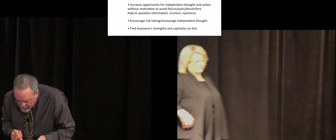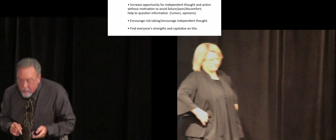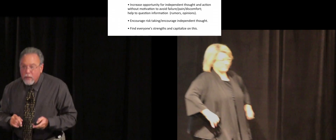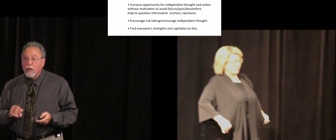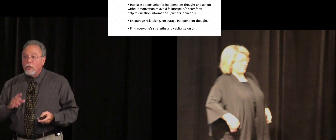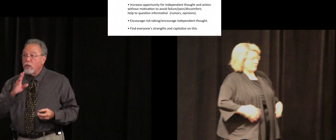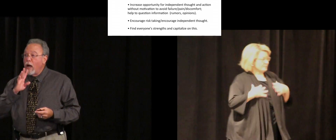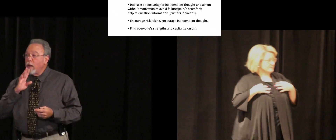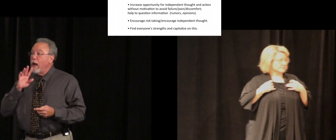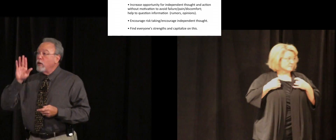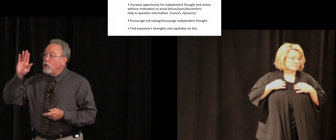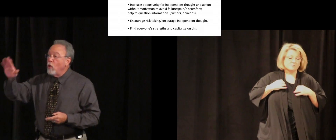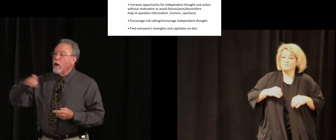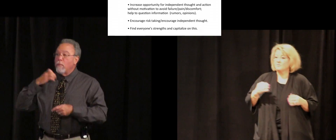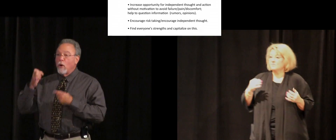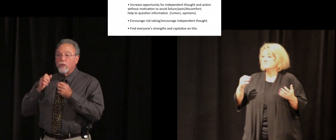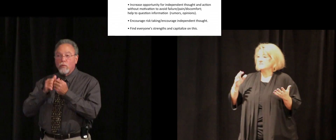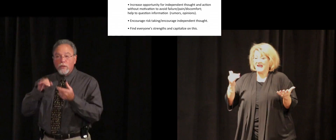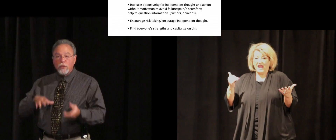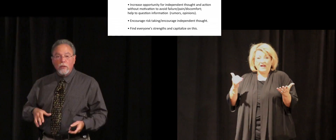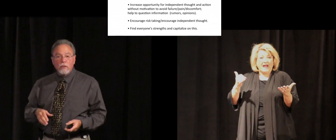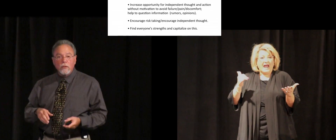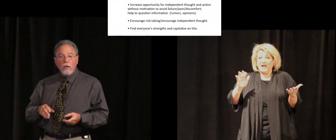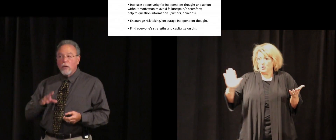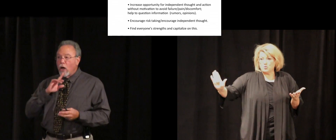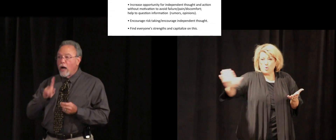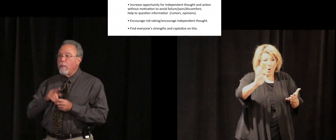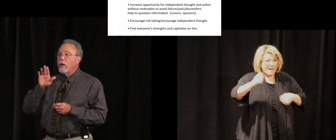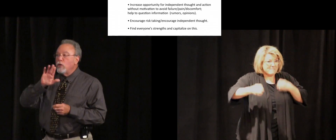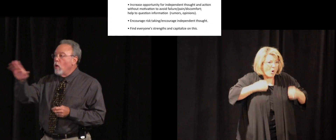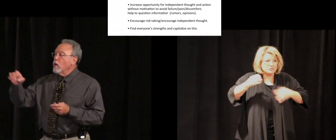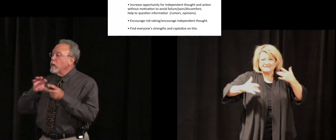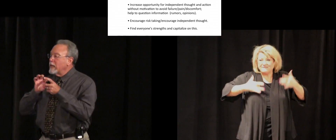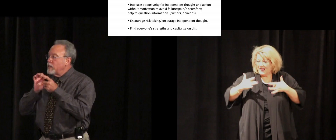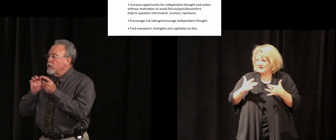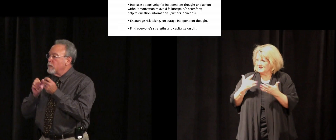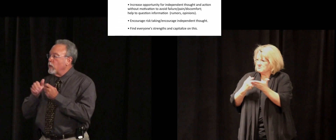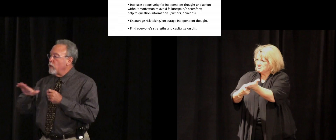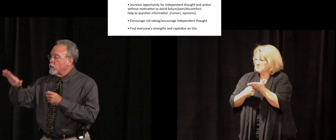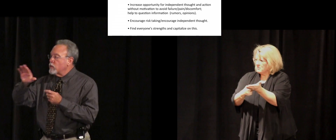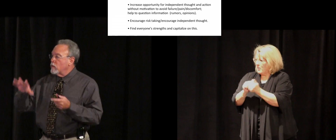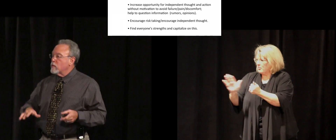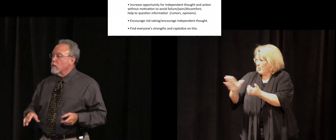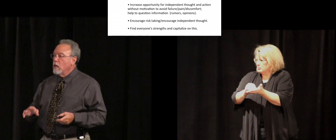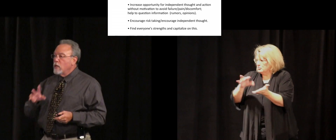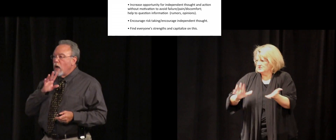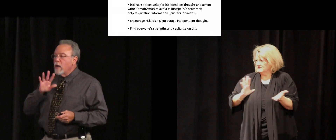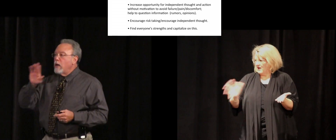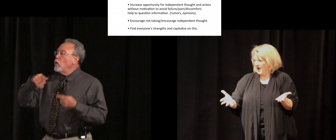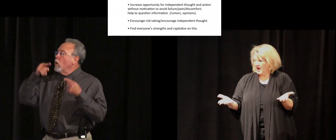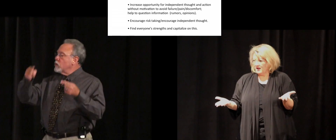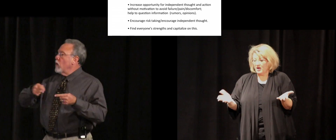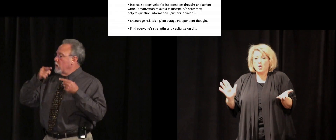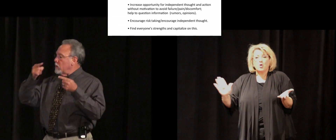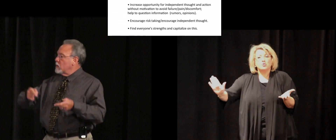aside and participate with what's going on in the class right now, and you and I will talk more about this later. I've done that. It